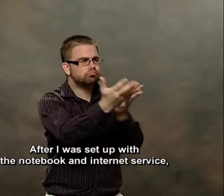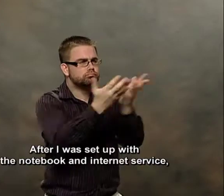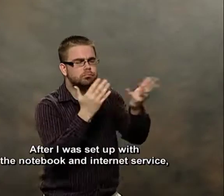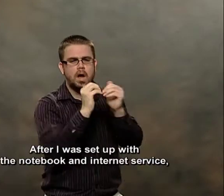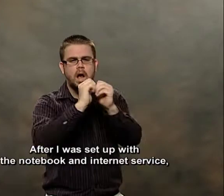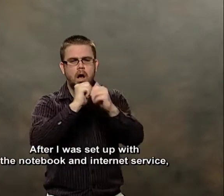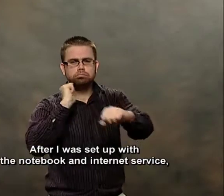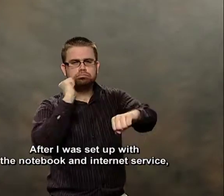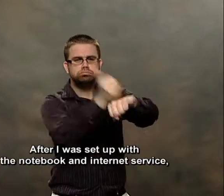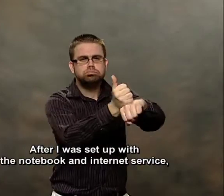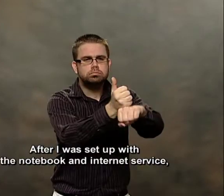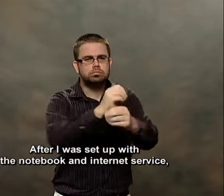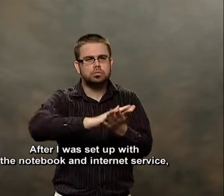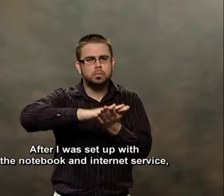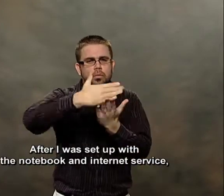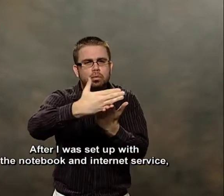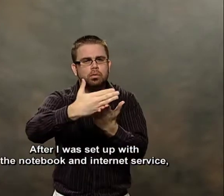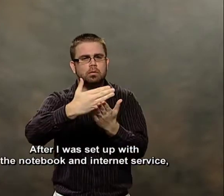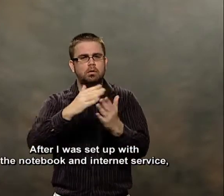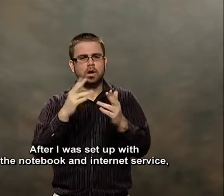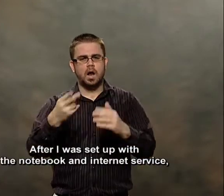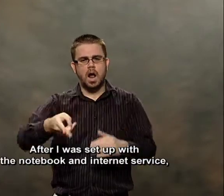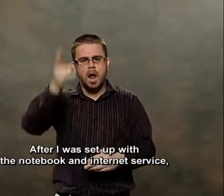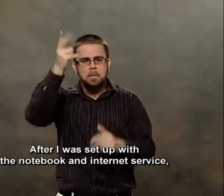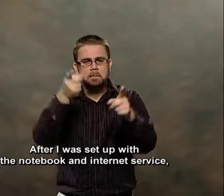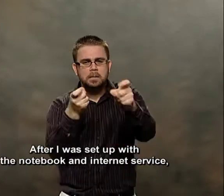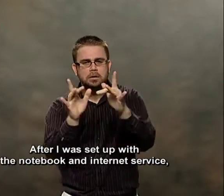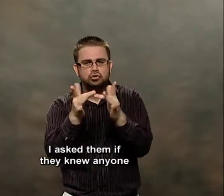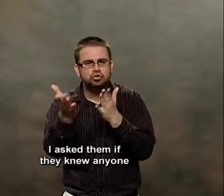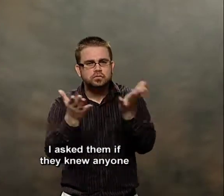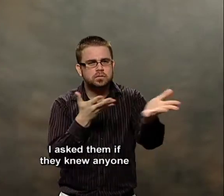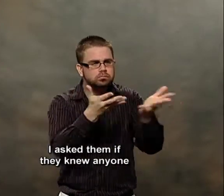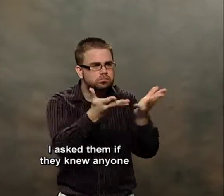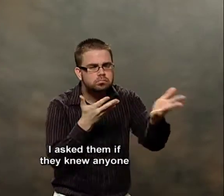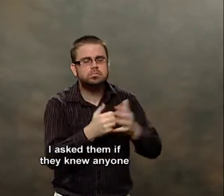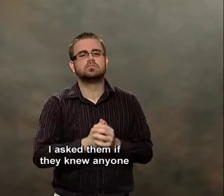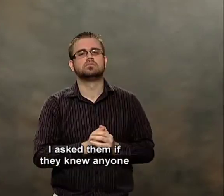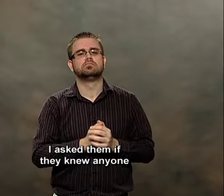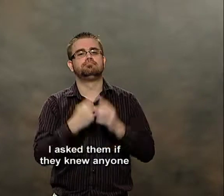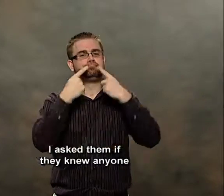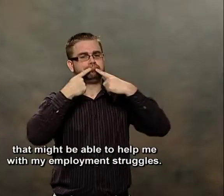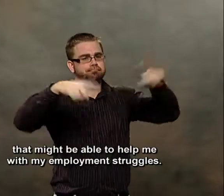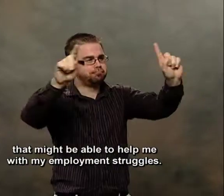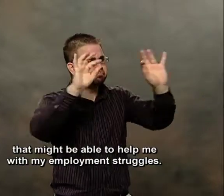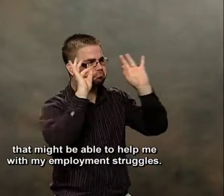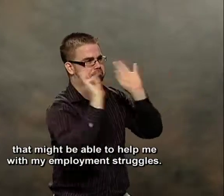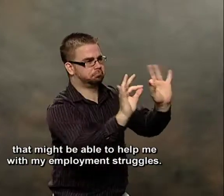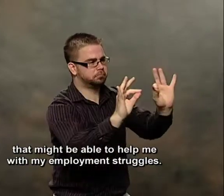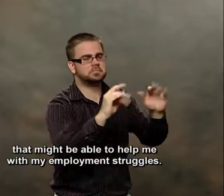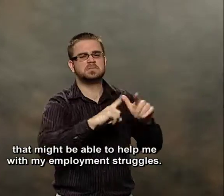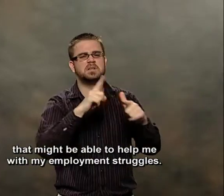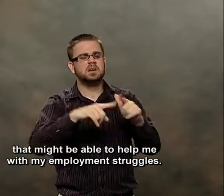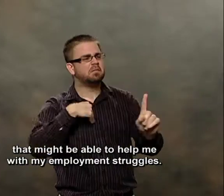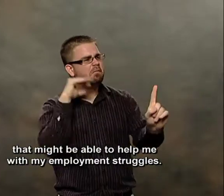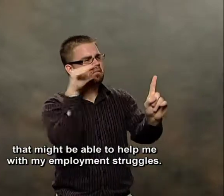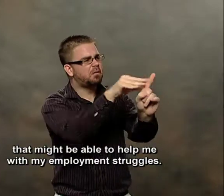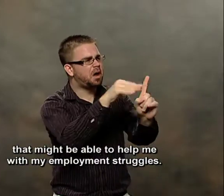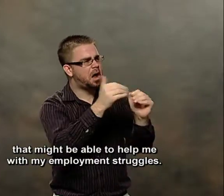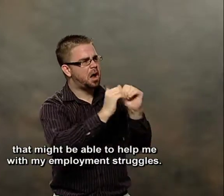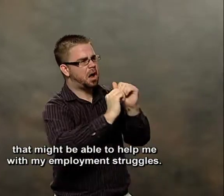After I was set up with a notebook and internet service, I asked them if they knew anyone who might be able to help me with my